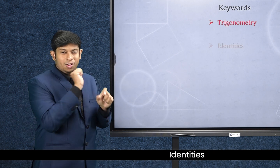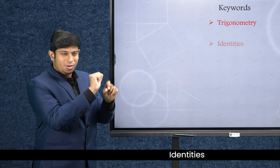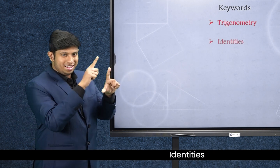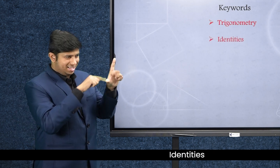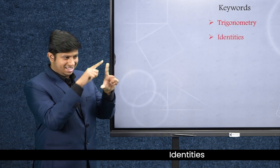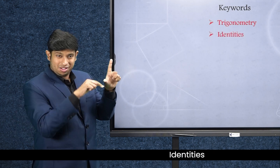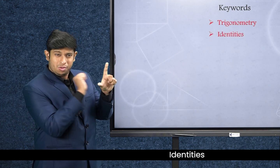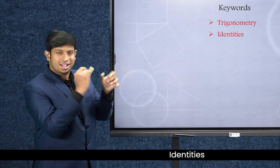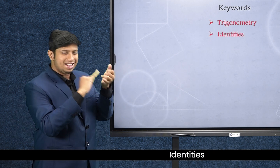identities,